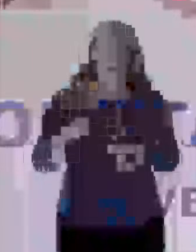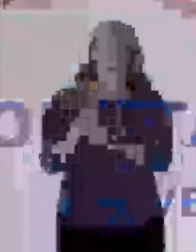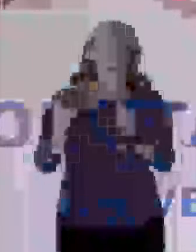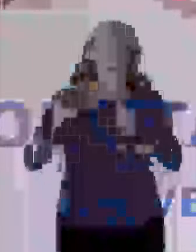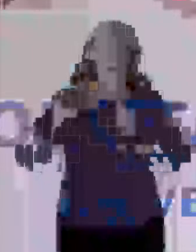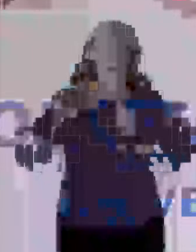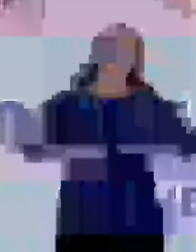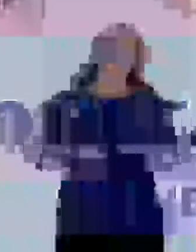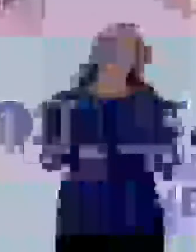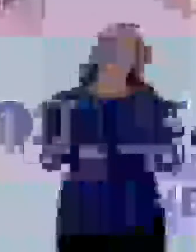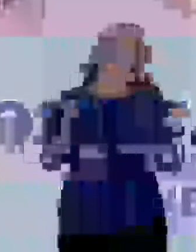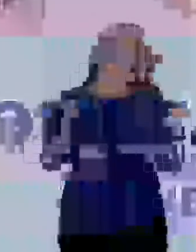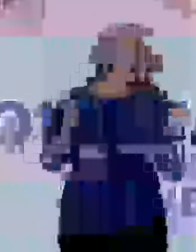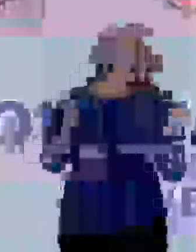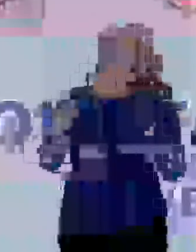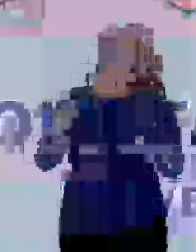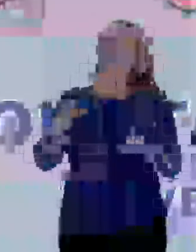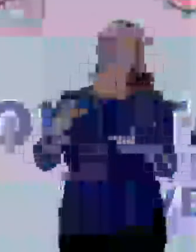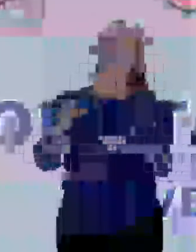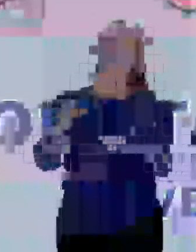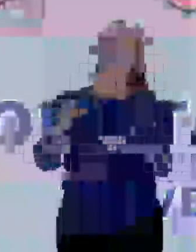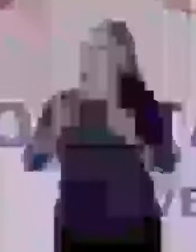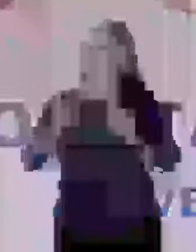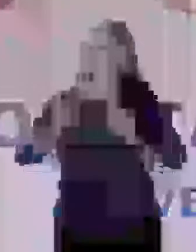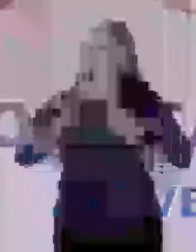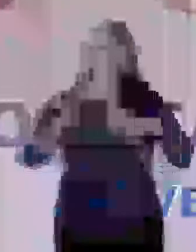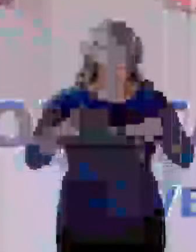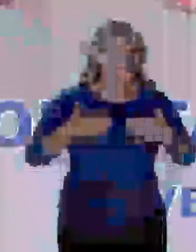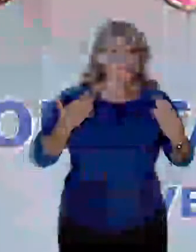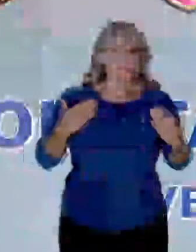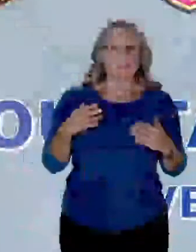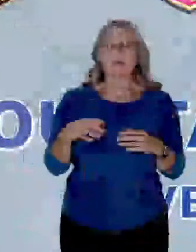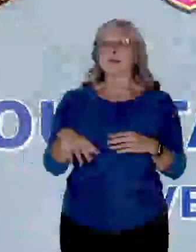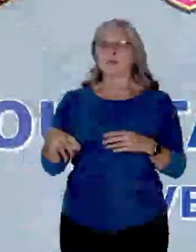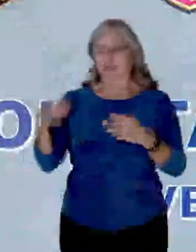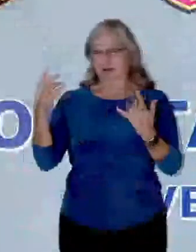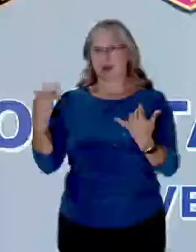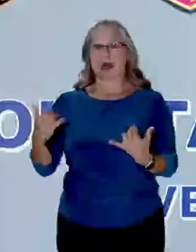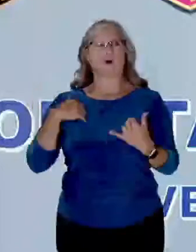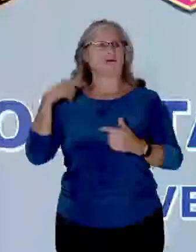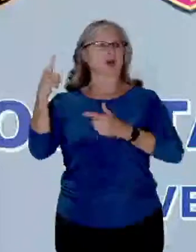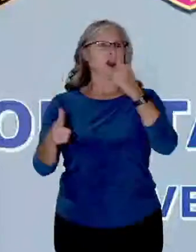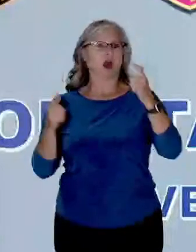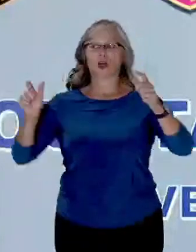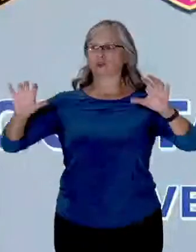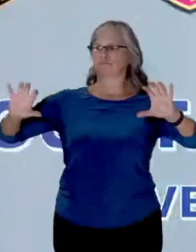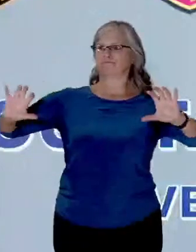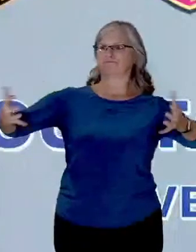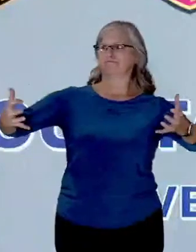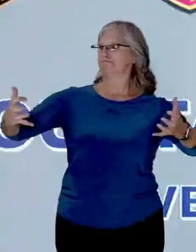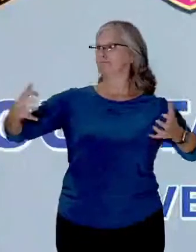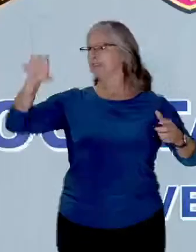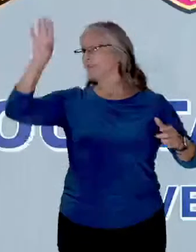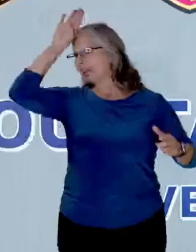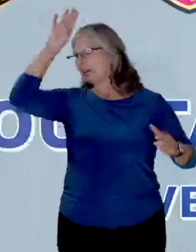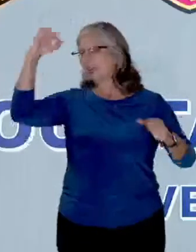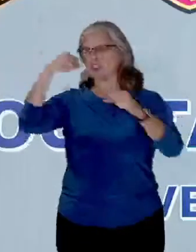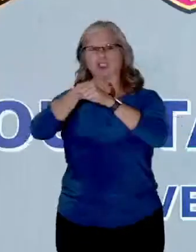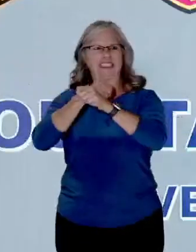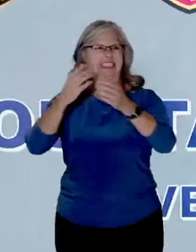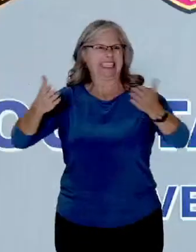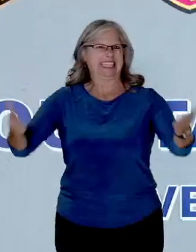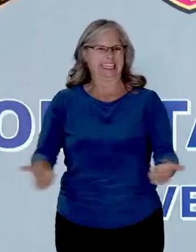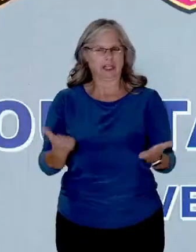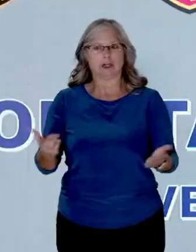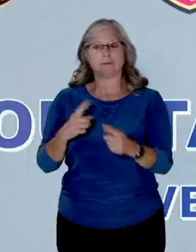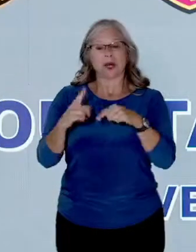difference. So we are tremendously happy that we now have a large contingency of firefighters that are on scene, but